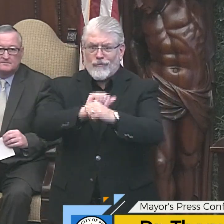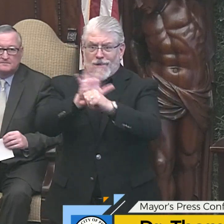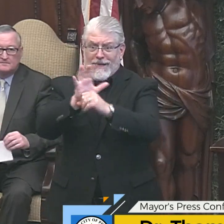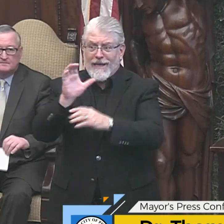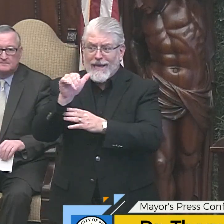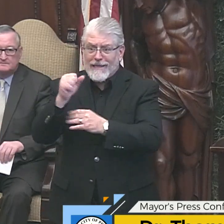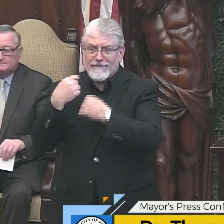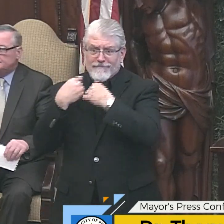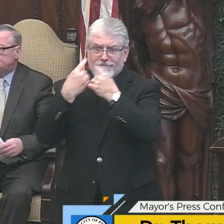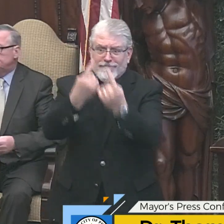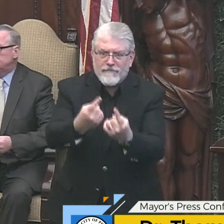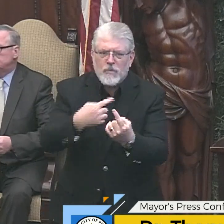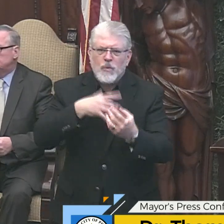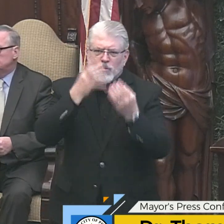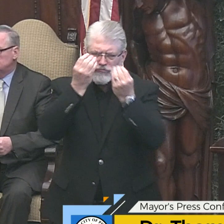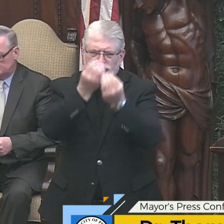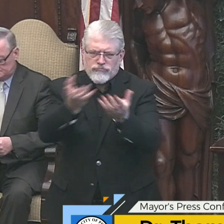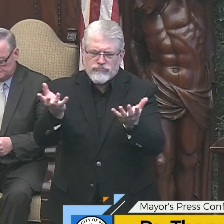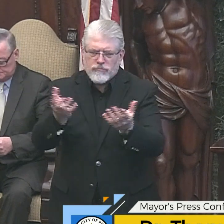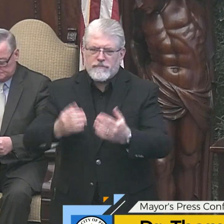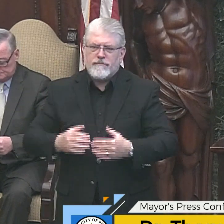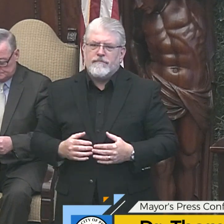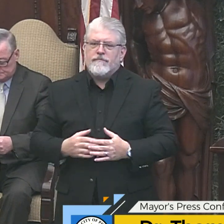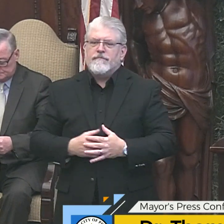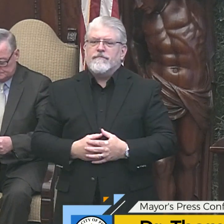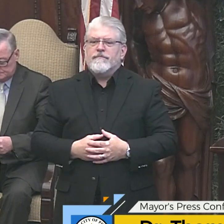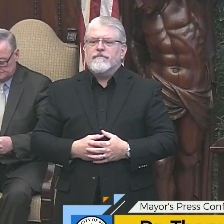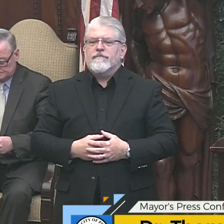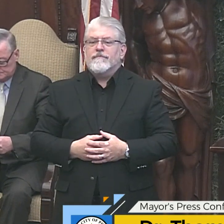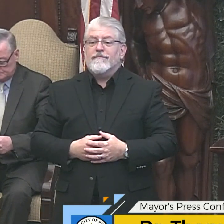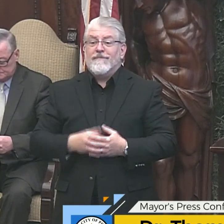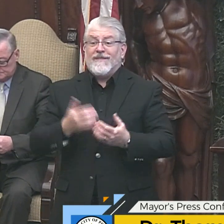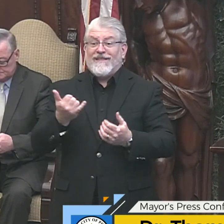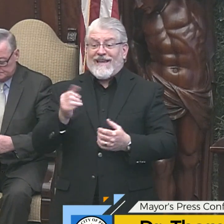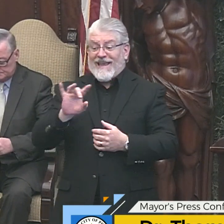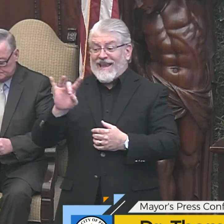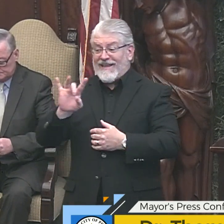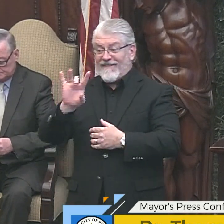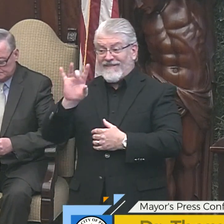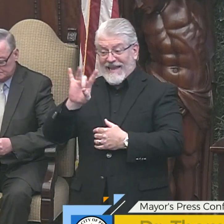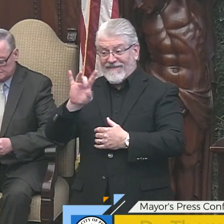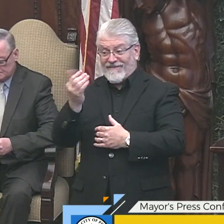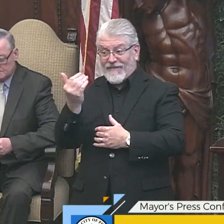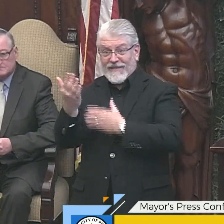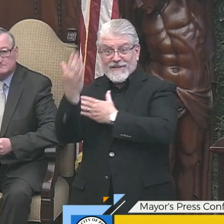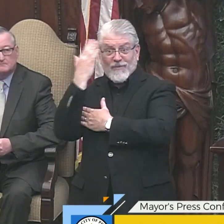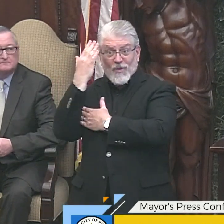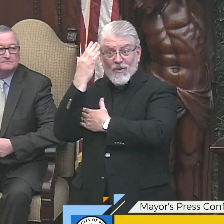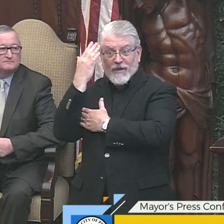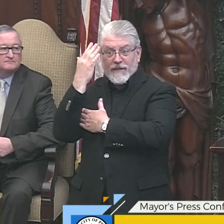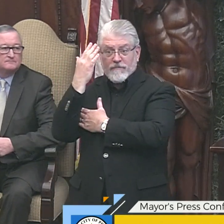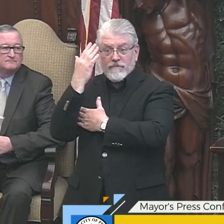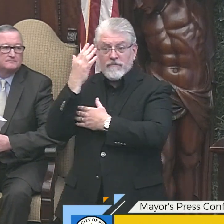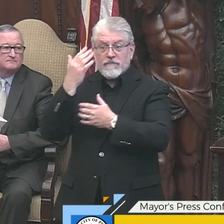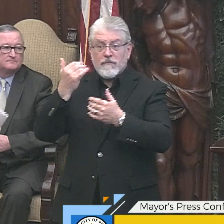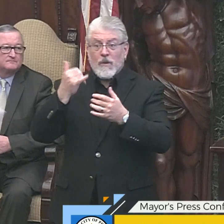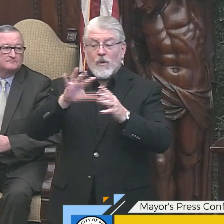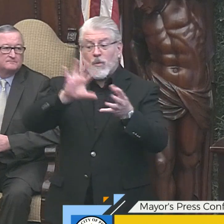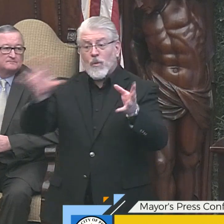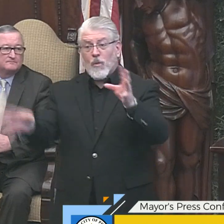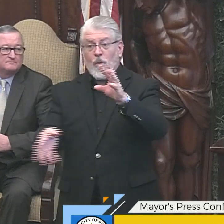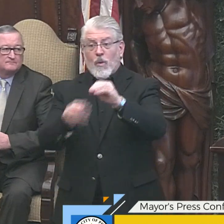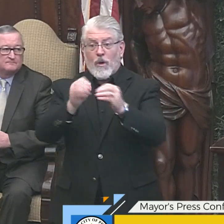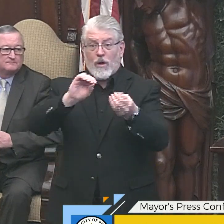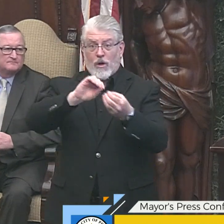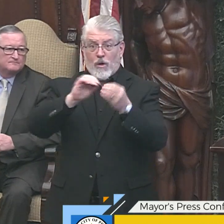department recommendations. First, as of 8:15 this morning, the state of Pennsylvania had posted on their website that for the entire state there were a cumulative